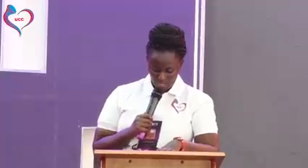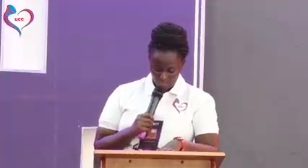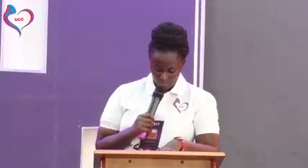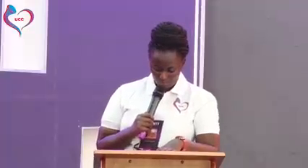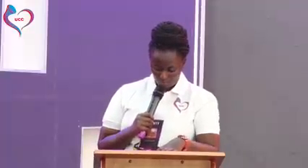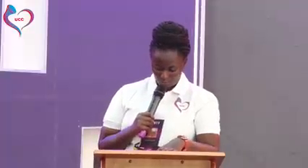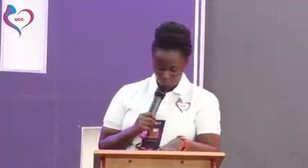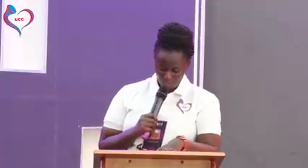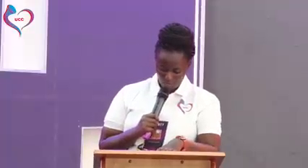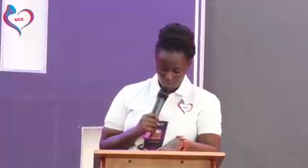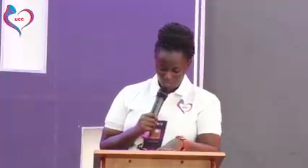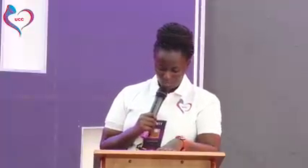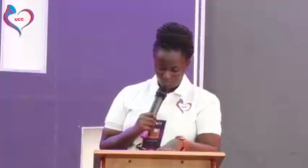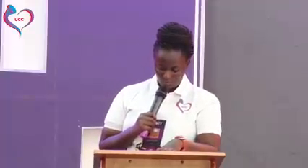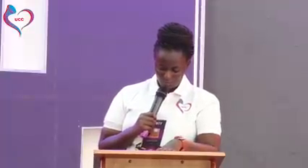25. Era